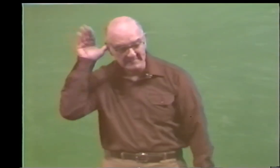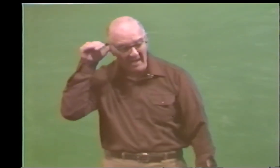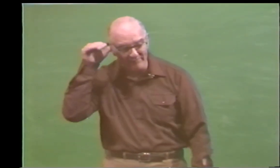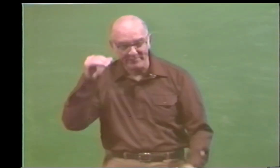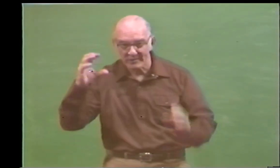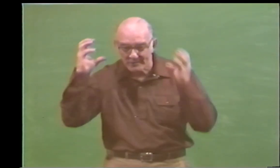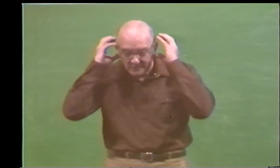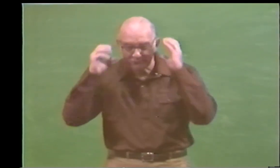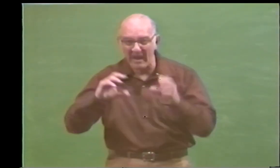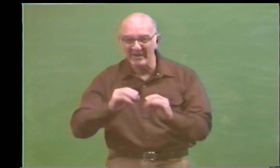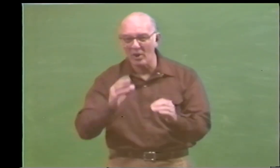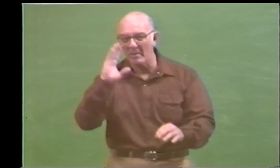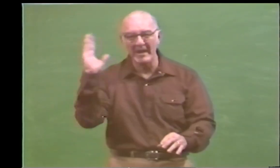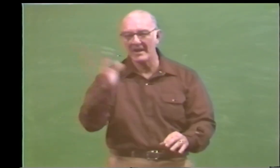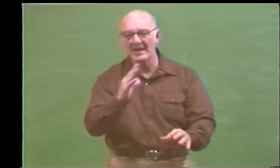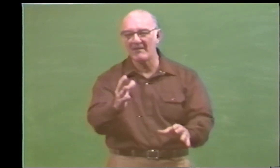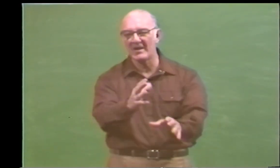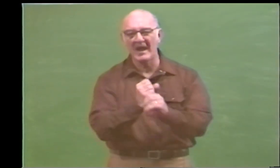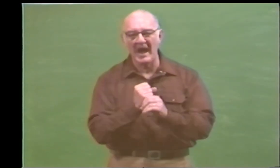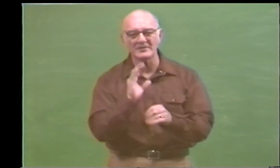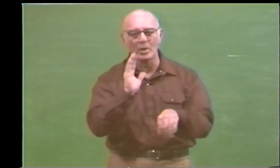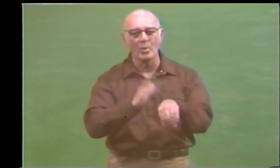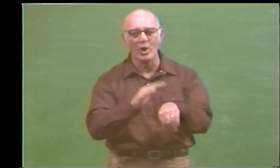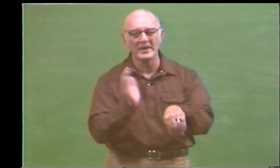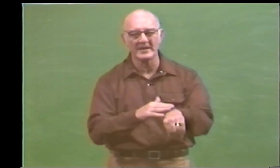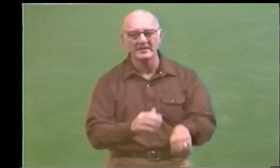tough radio man never got the warning.